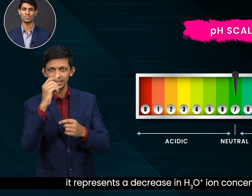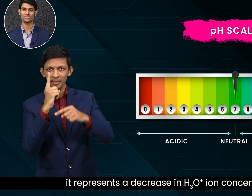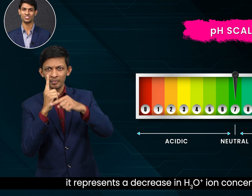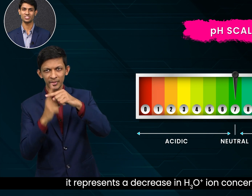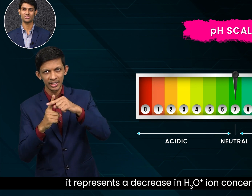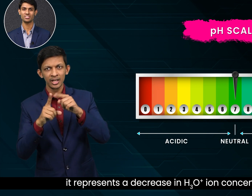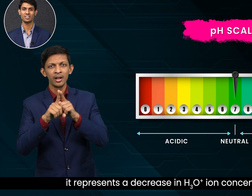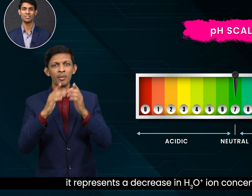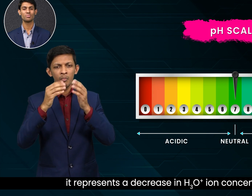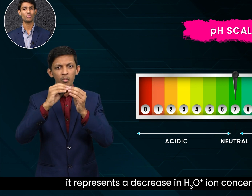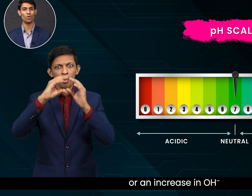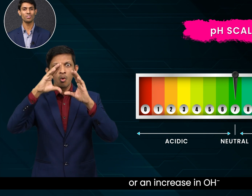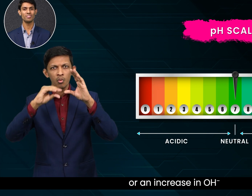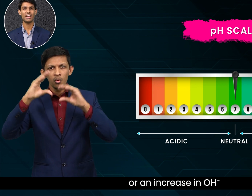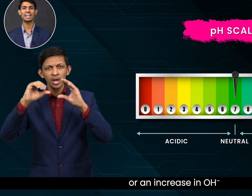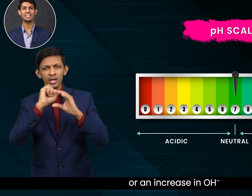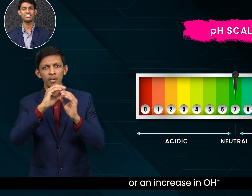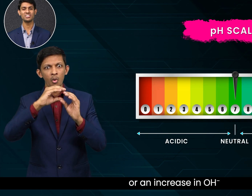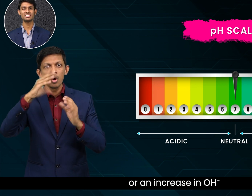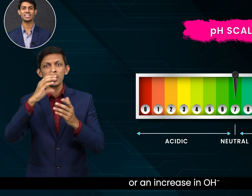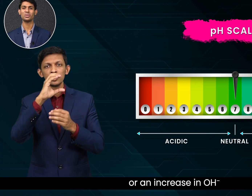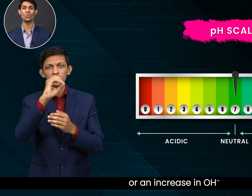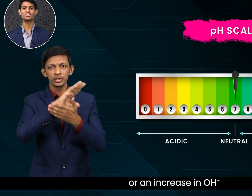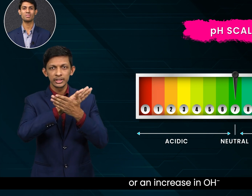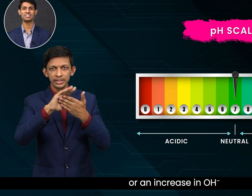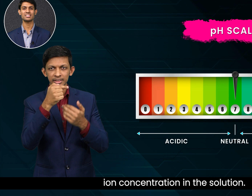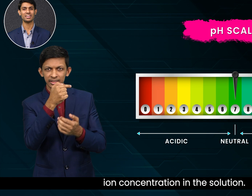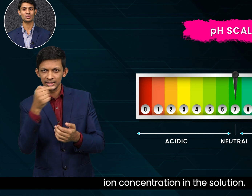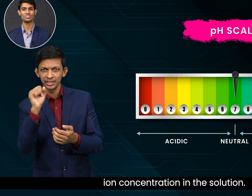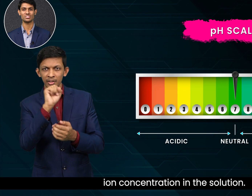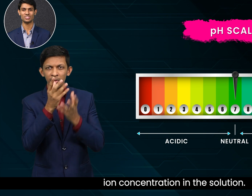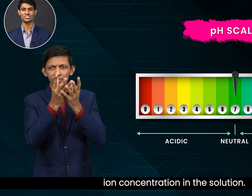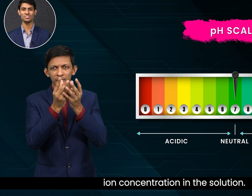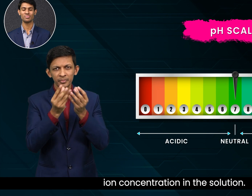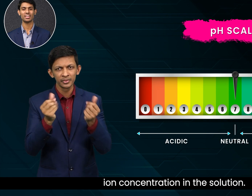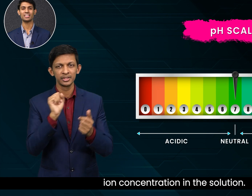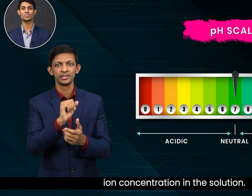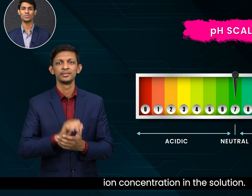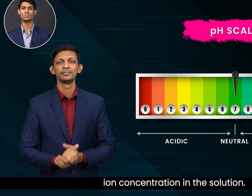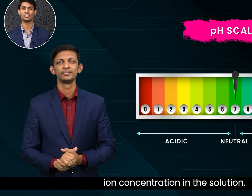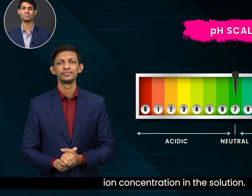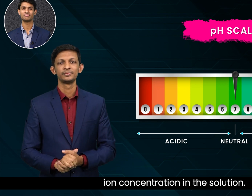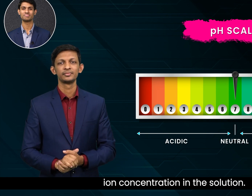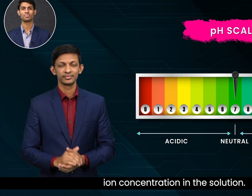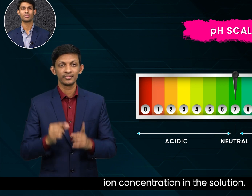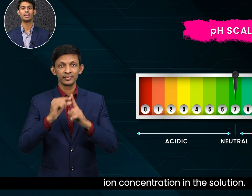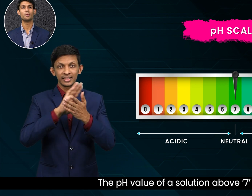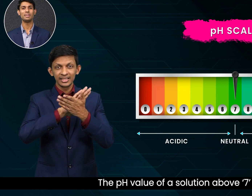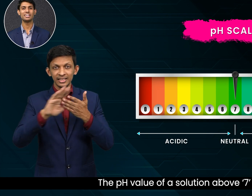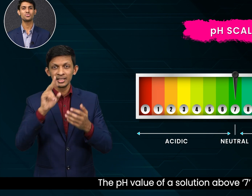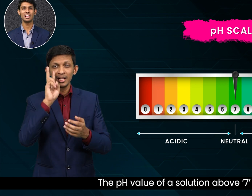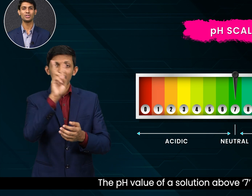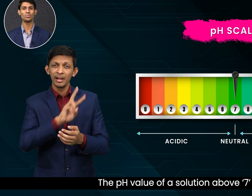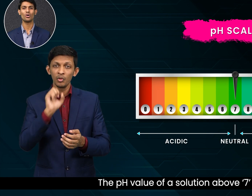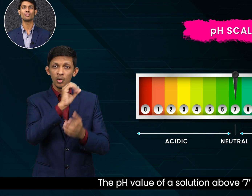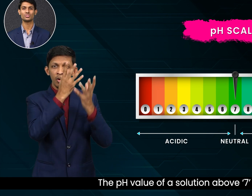ion concentration or an increase in OH minus ion concentration in the solution. The